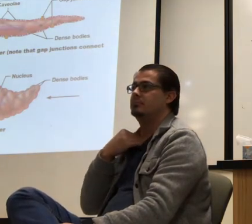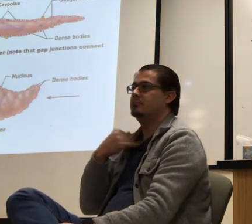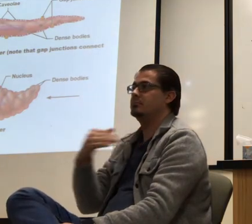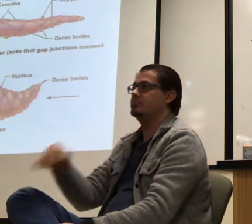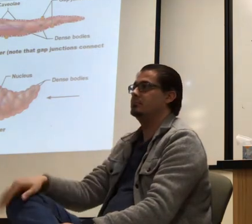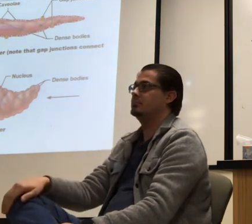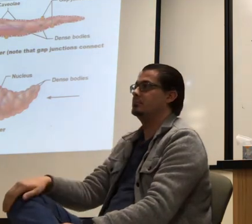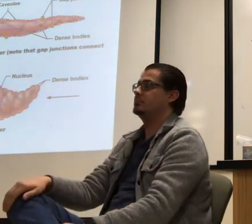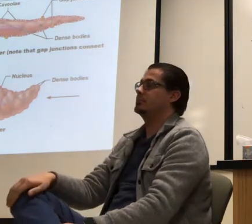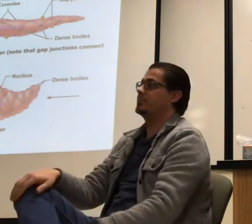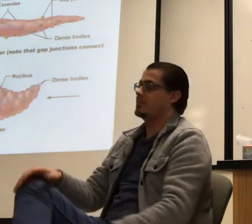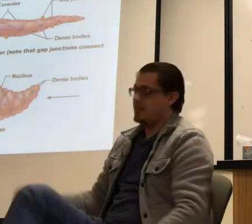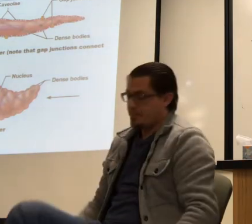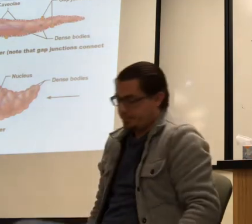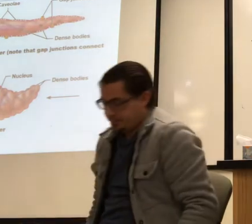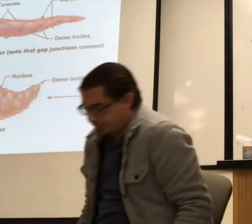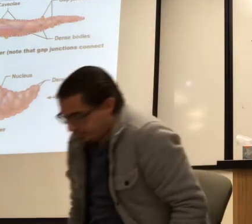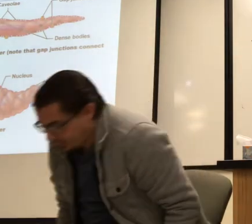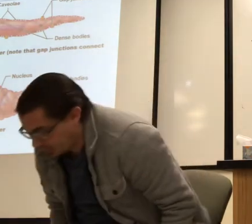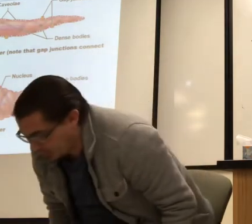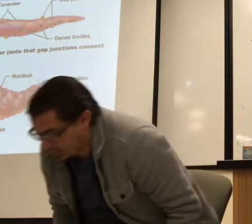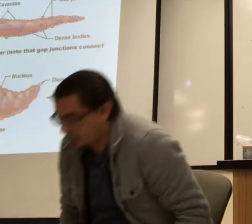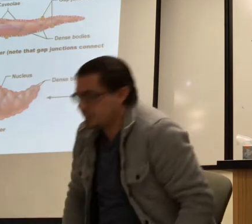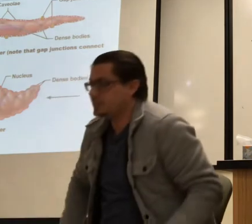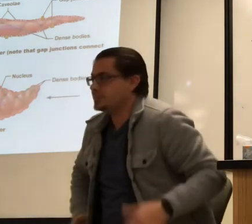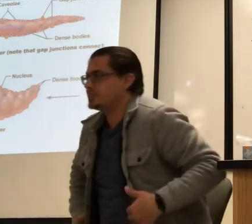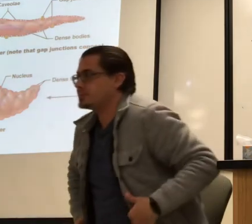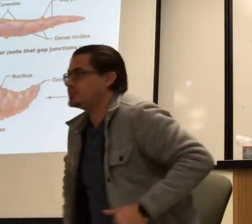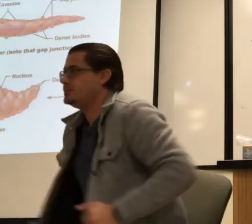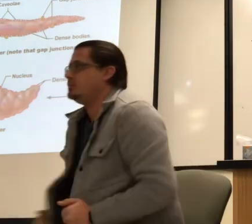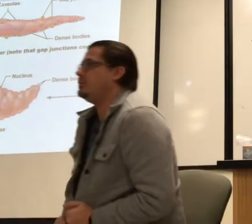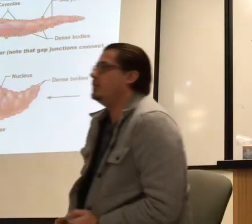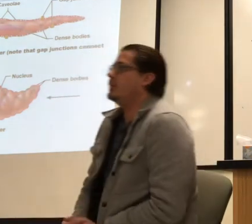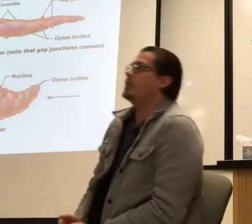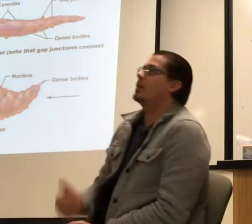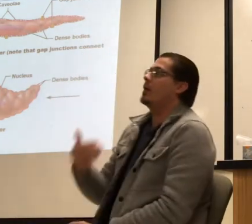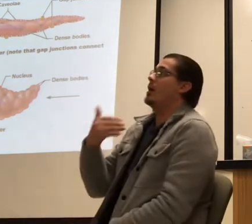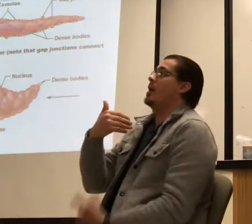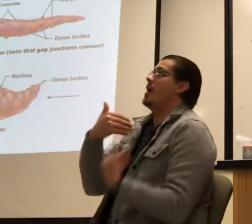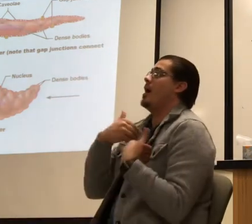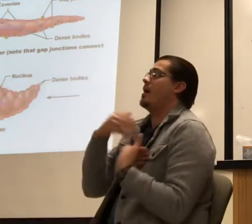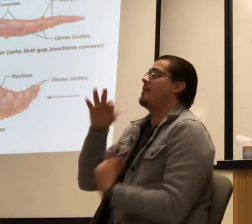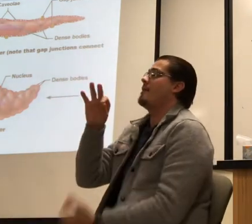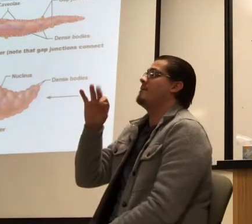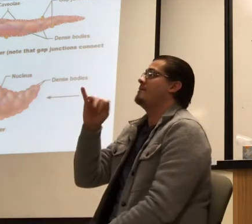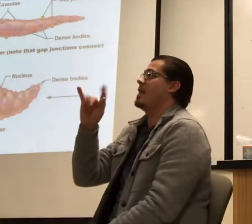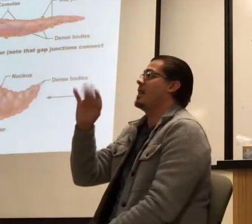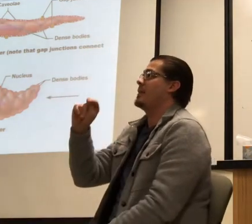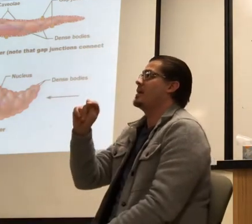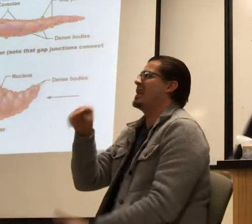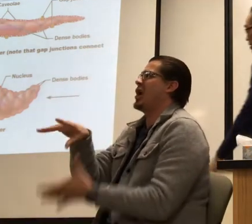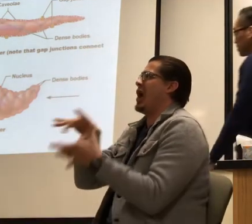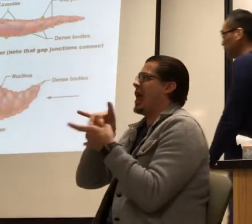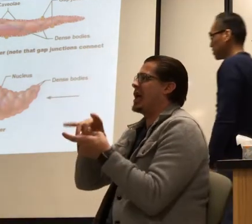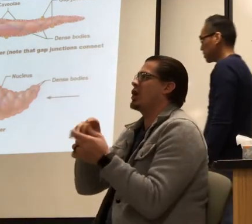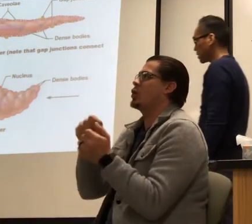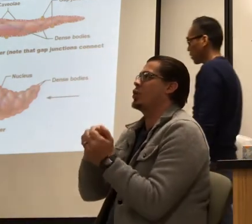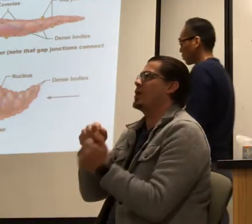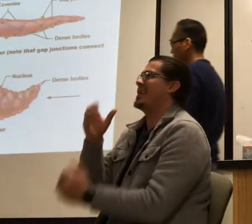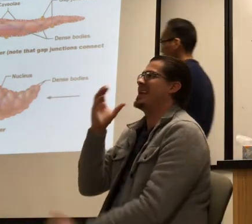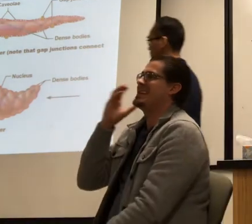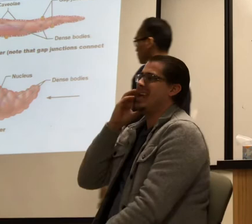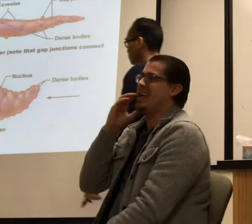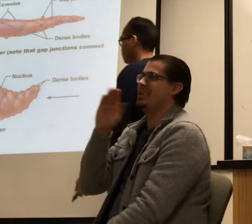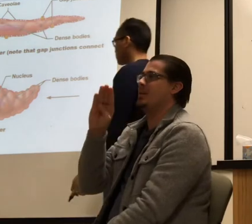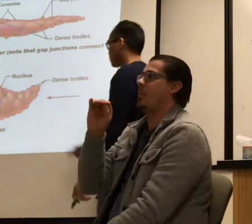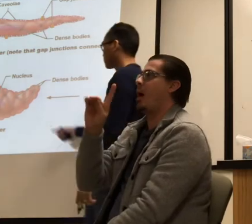And what happens is they have intermediate filaments that are anchored with dense bodies. We didn't see this in